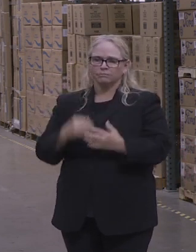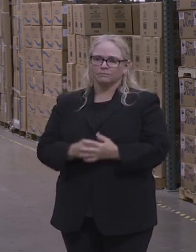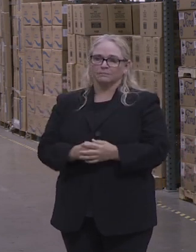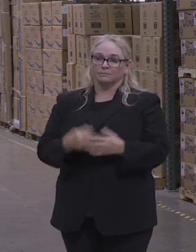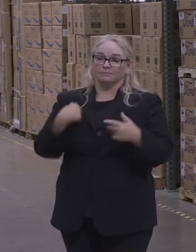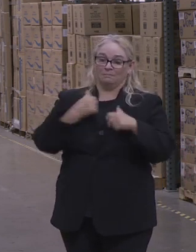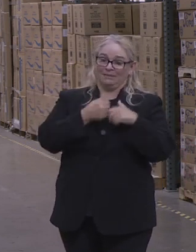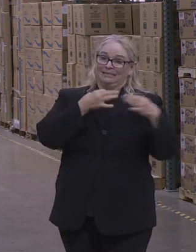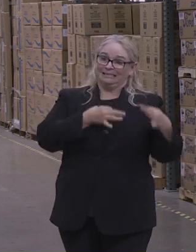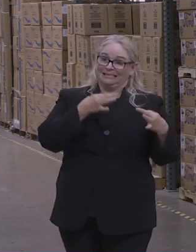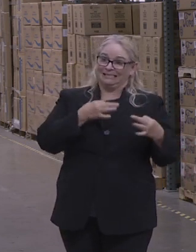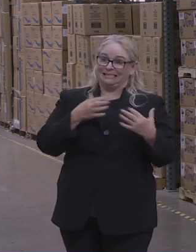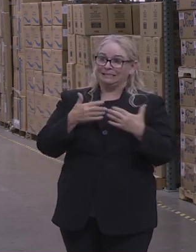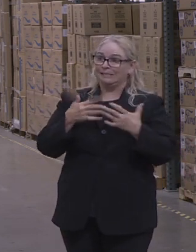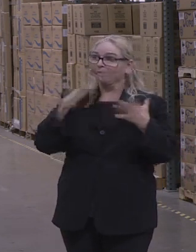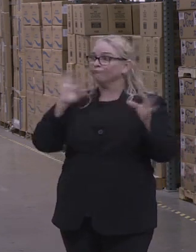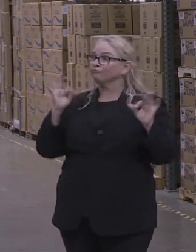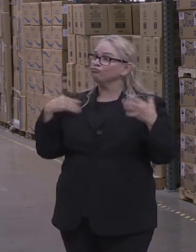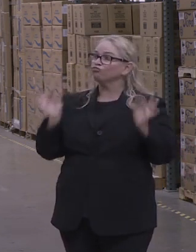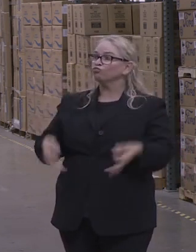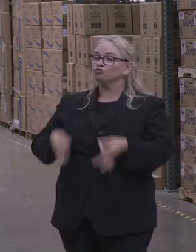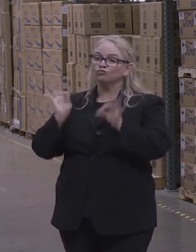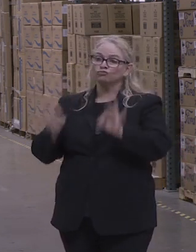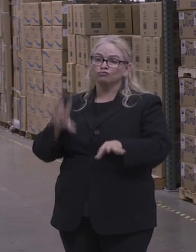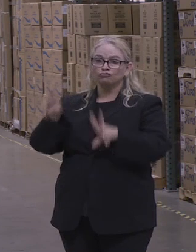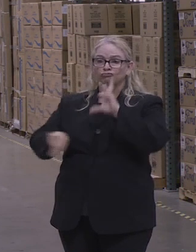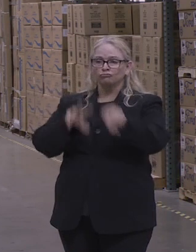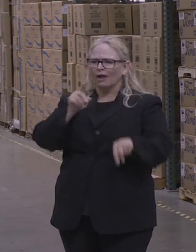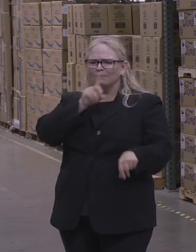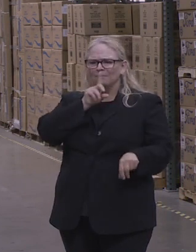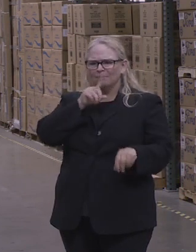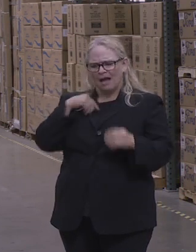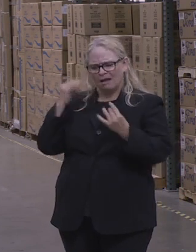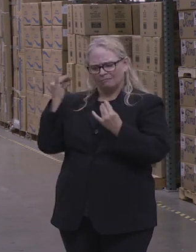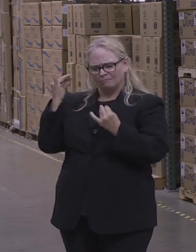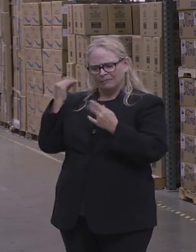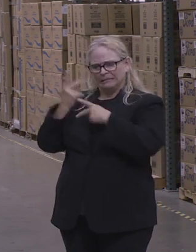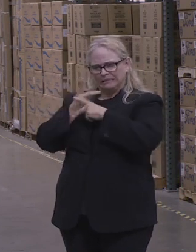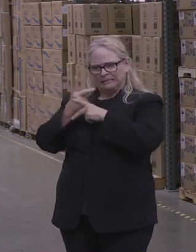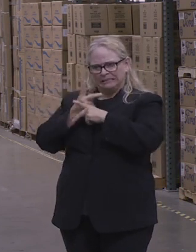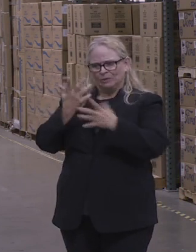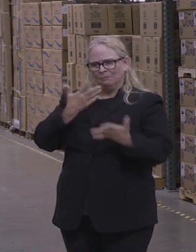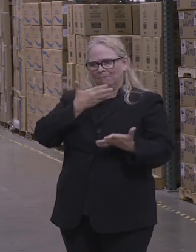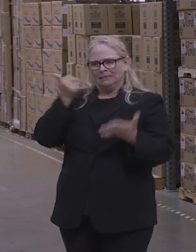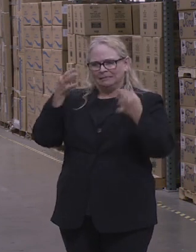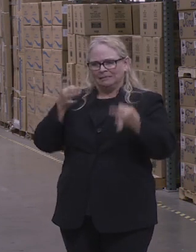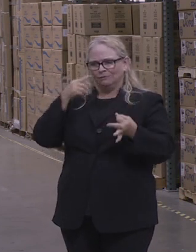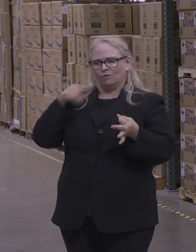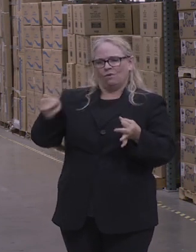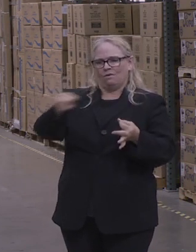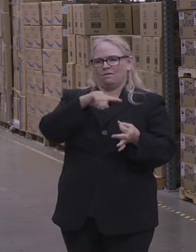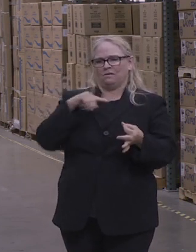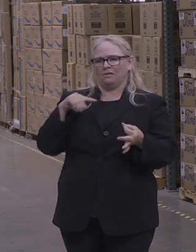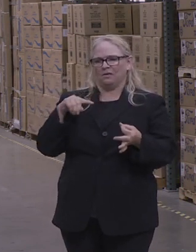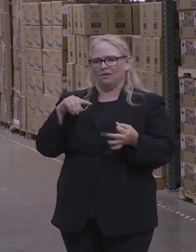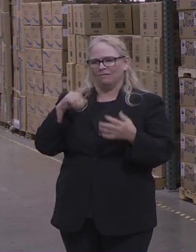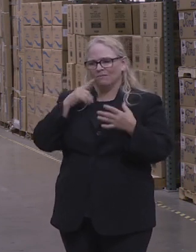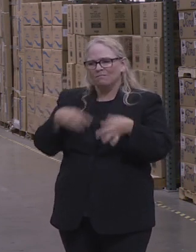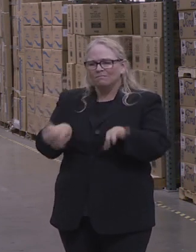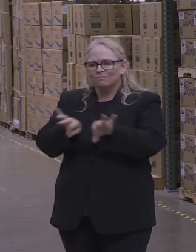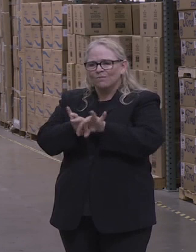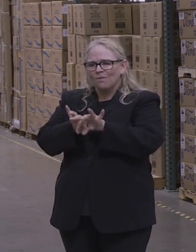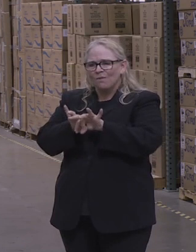as it relates to the impact that we are having with these modifications on your future and your family's future. And so